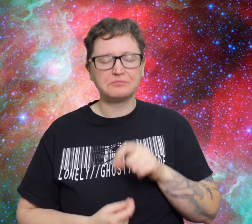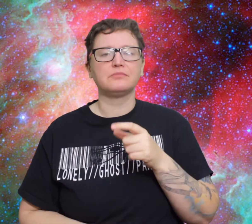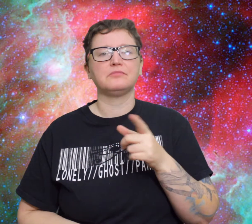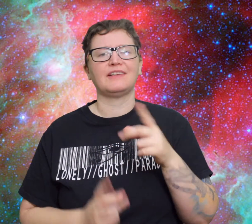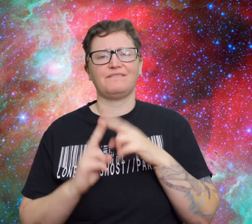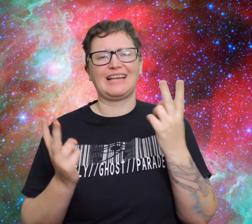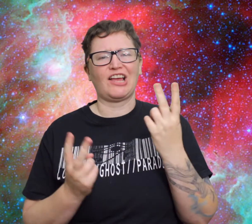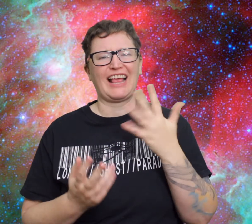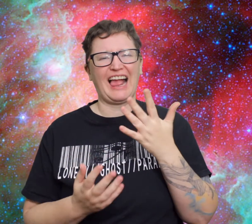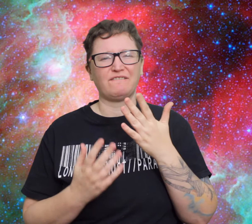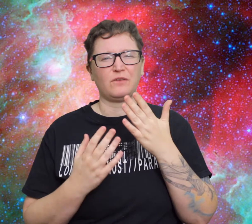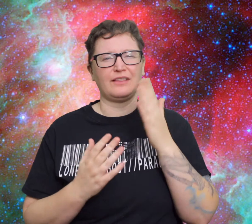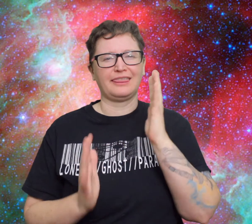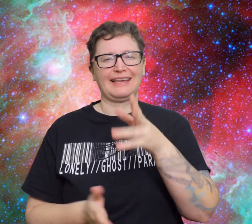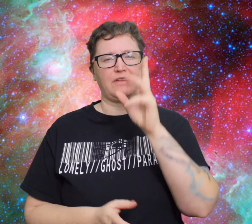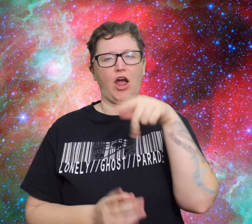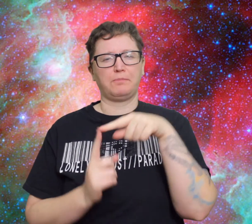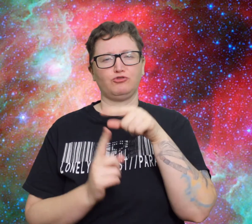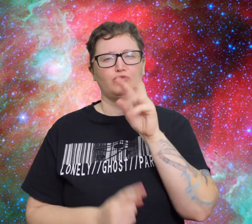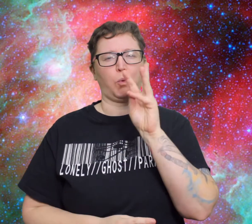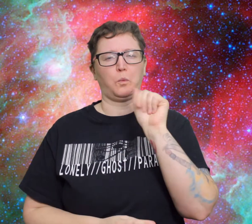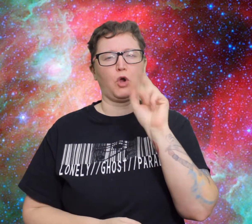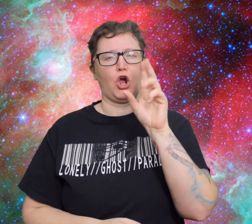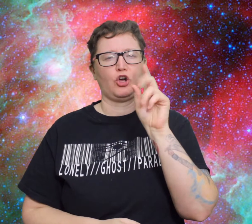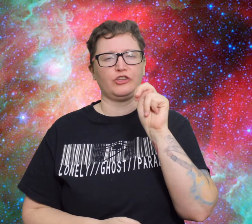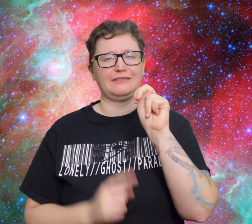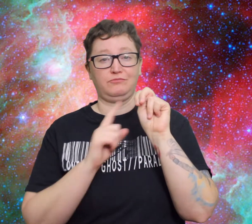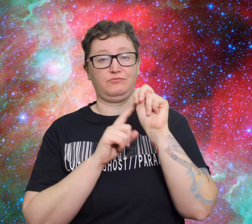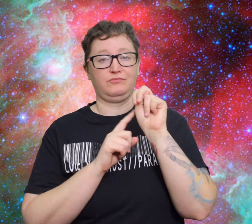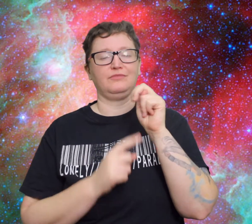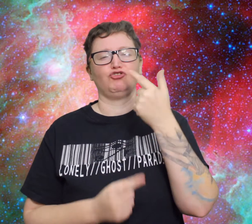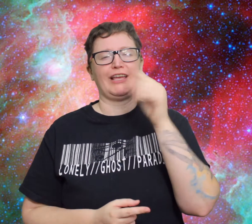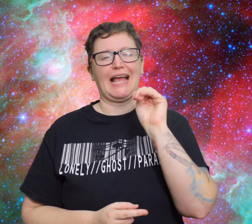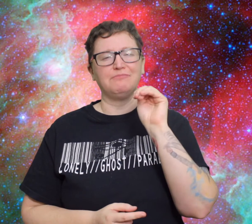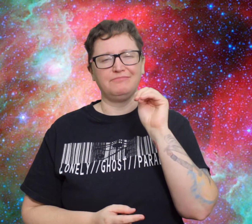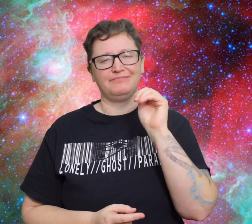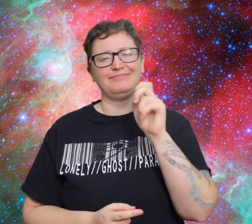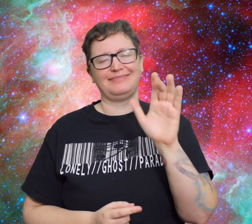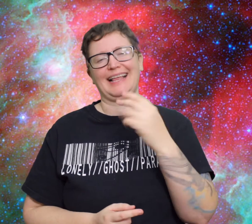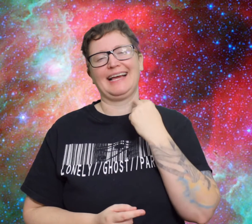fighting, all of the different details, it's kind of left up to the warden or the